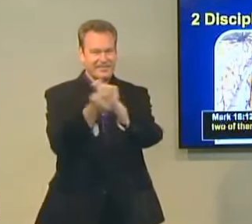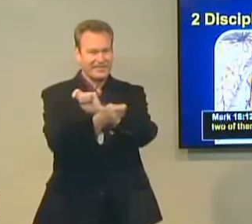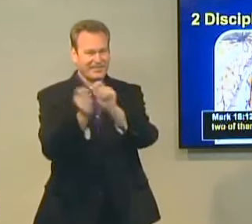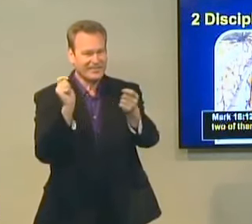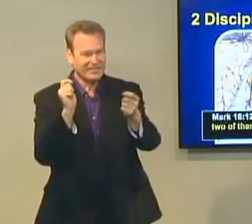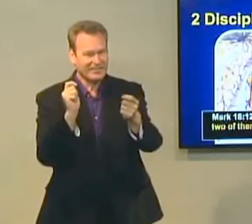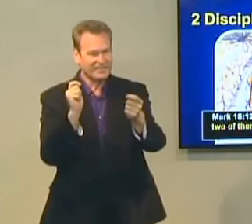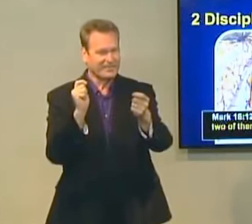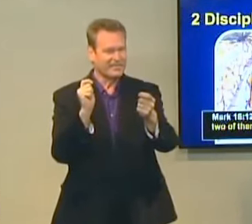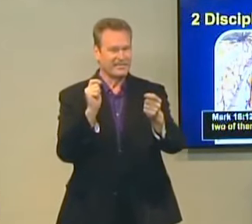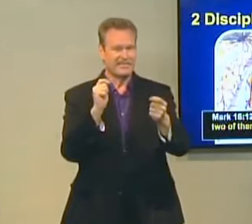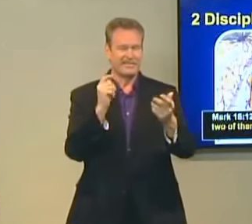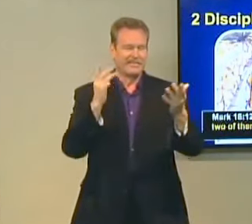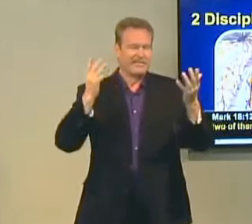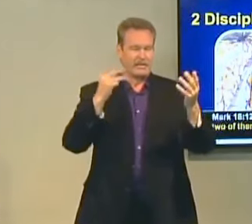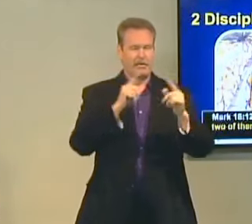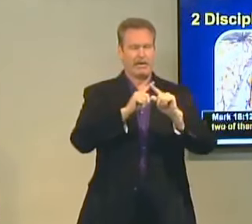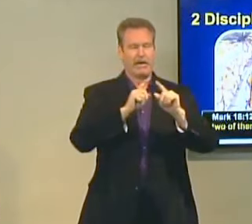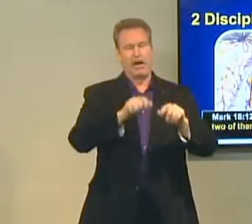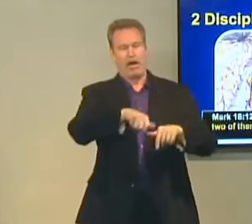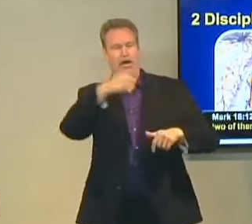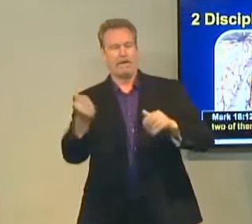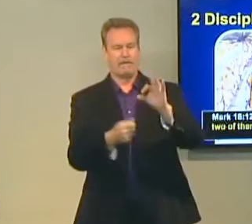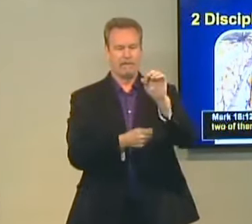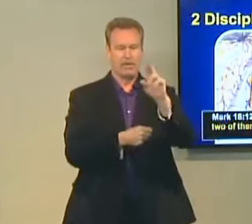So Jesus Christ. His form was different. He was able to change. As they were.